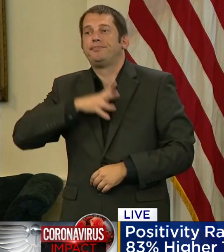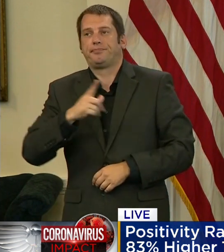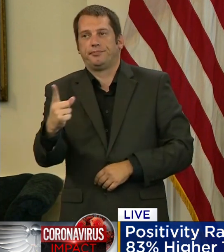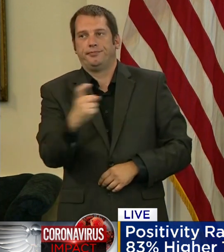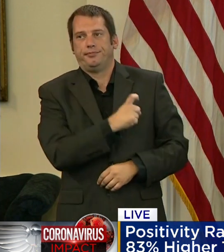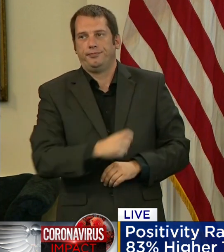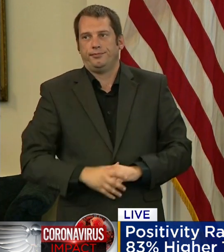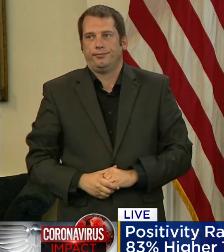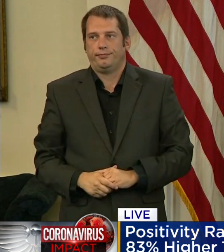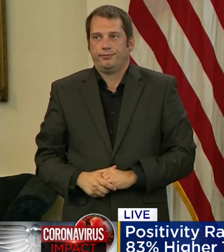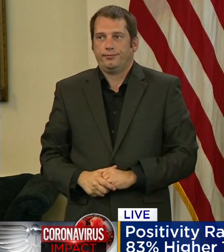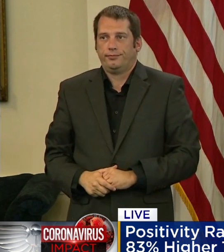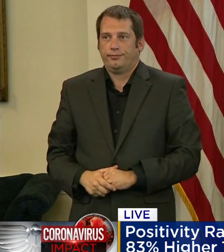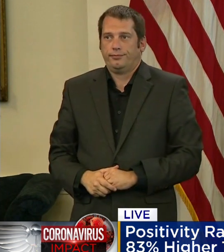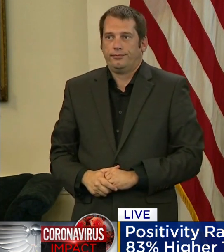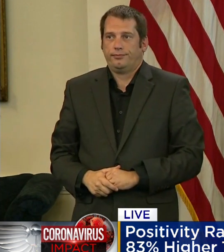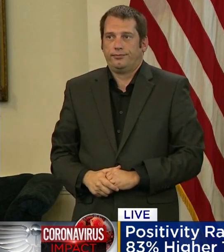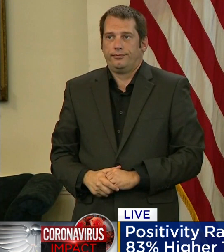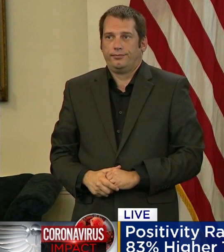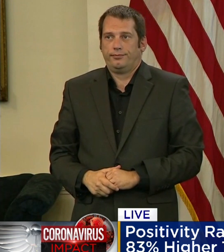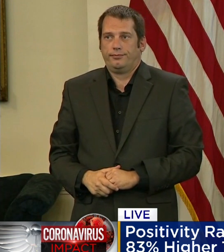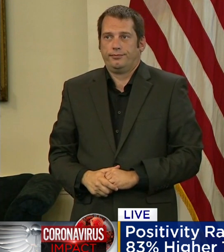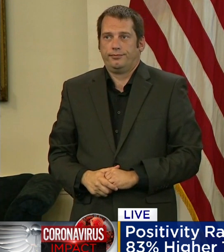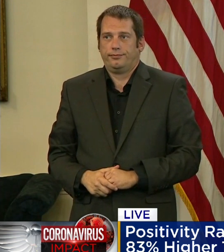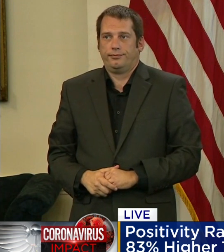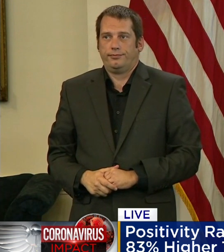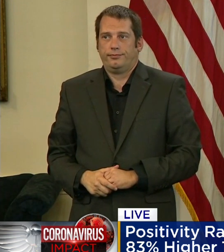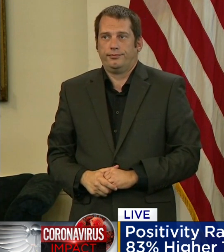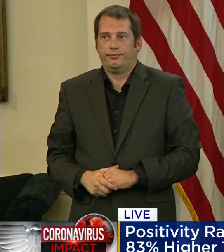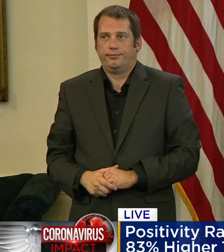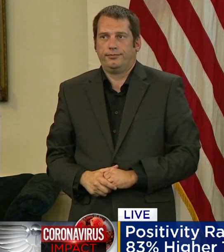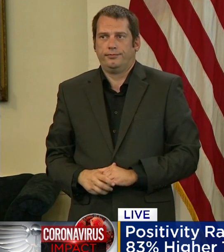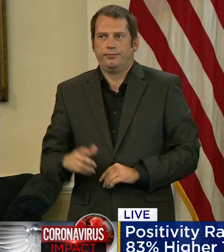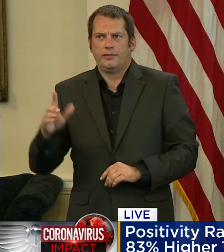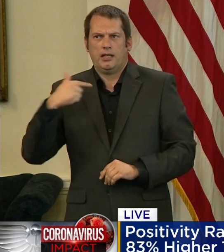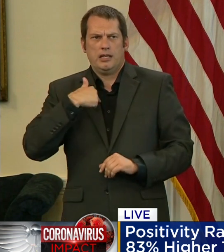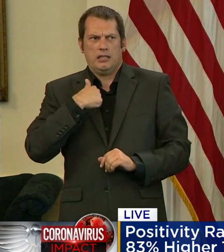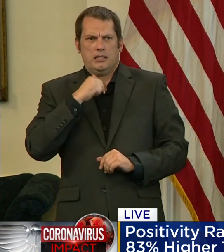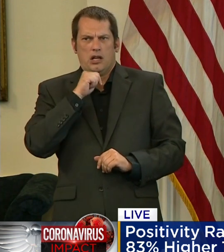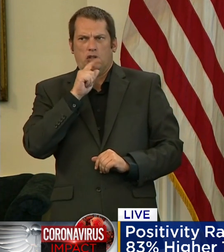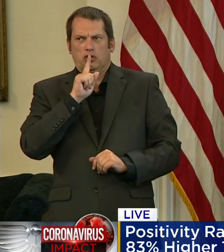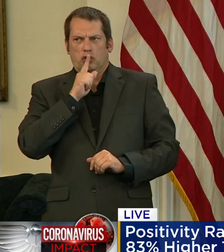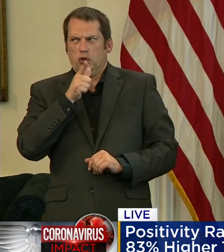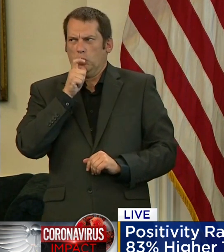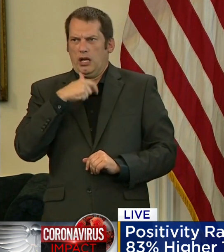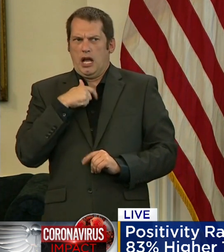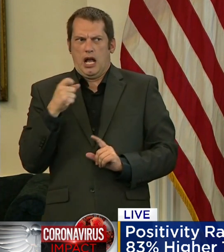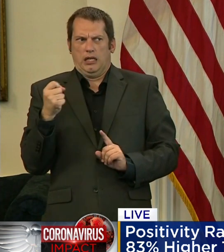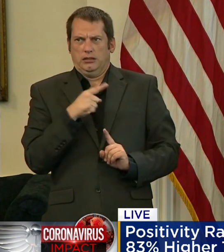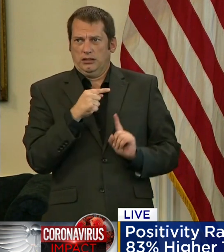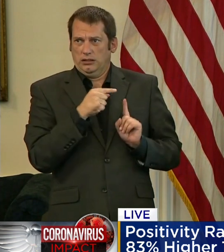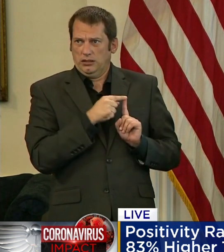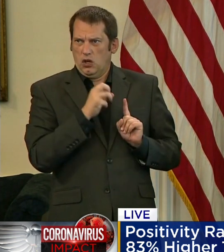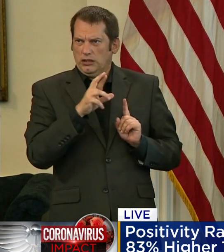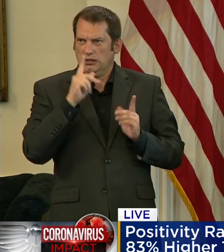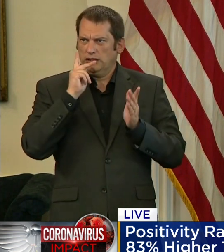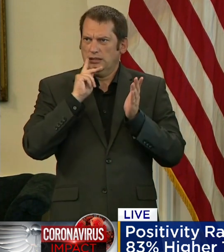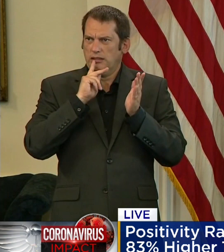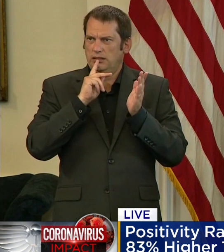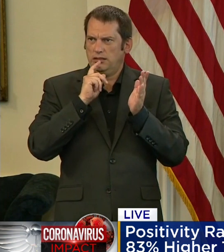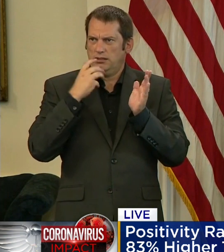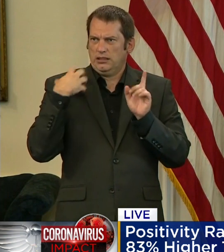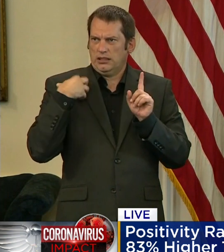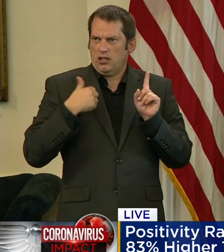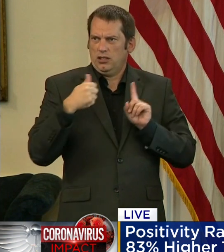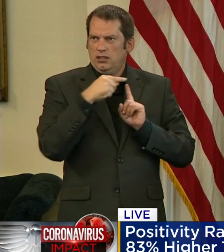or anyone else up there. I think Special Agent Pickle, who was not allowed to answer